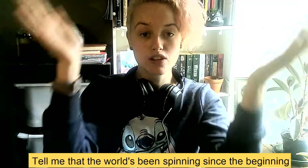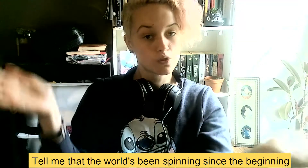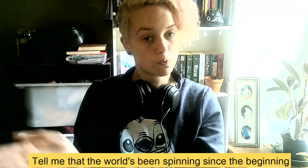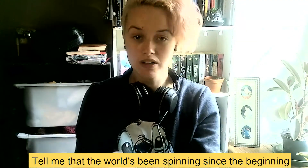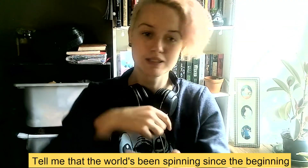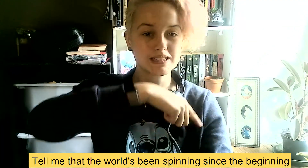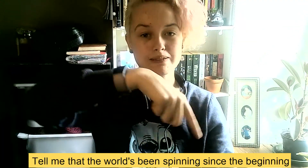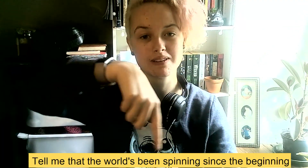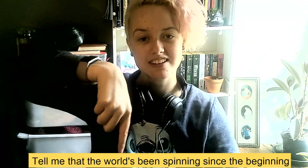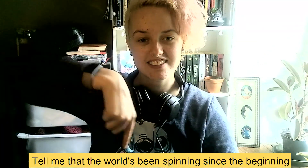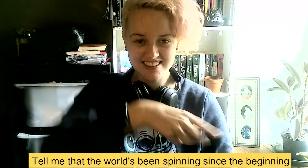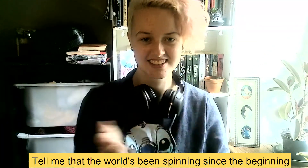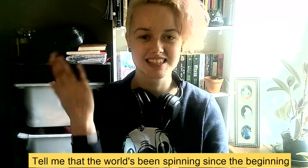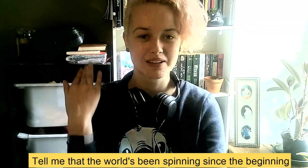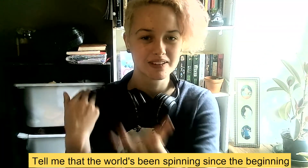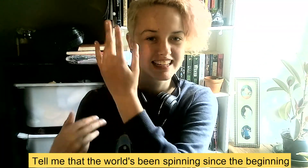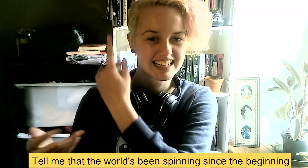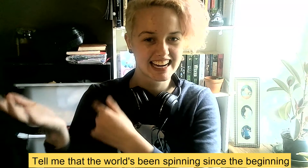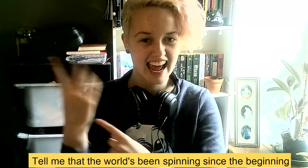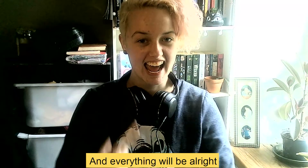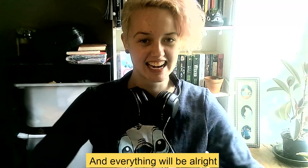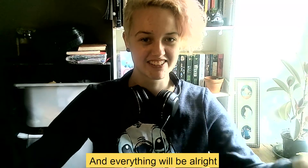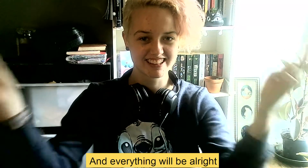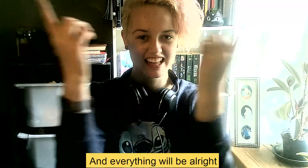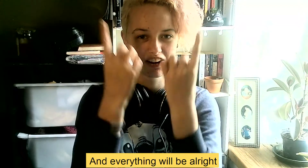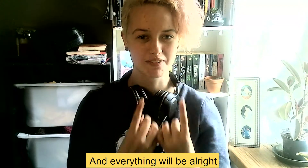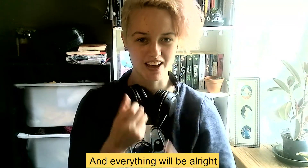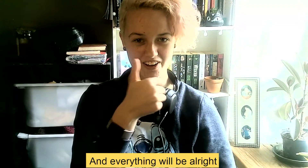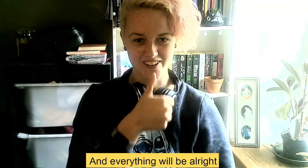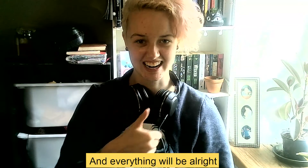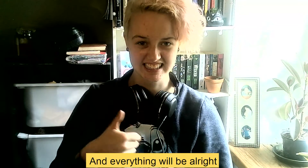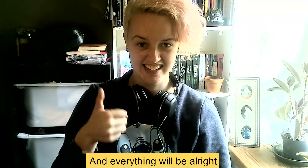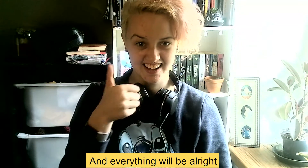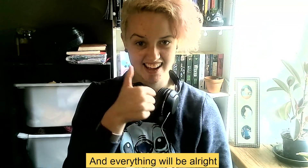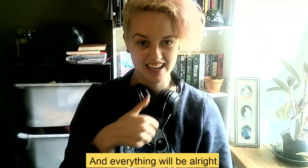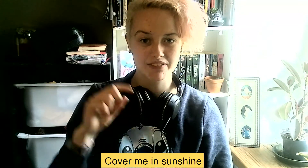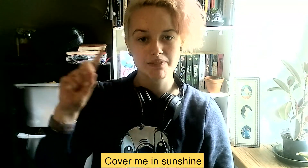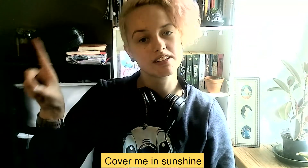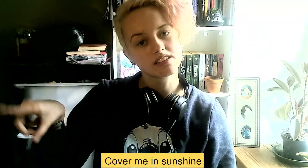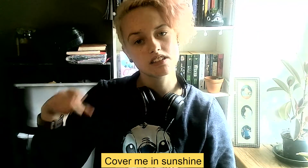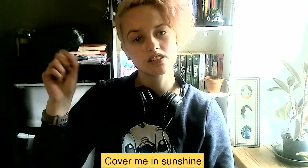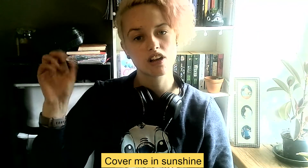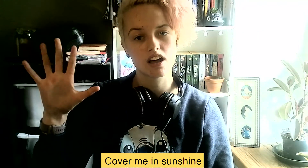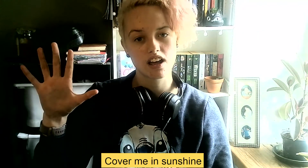me that the world's been spinnin' since the beginning, and everything will be alright. Cover me in sunshine.